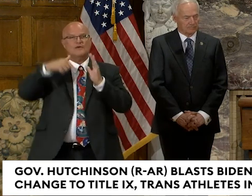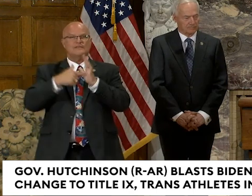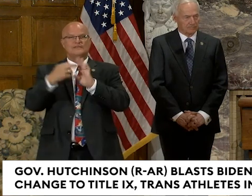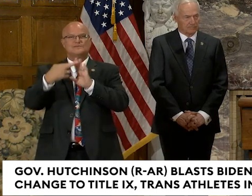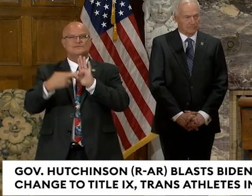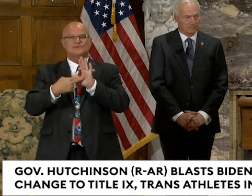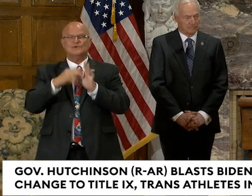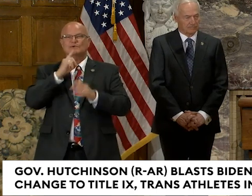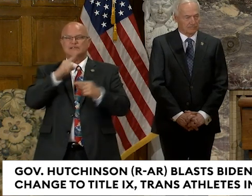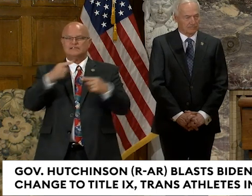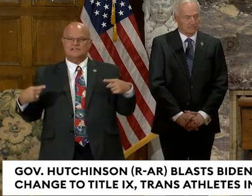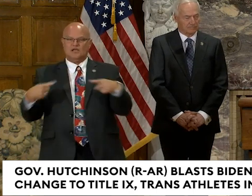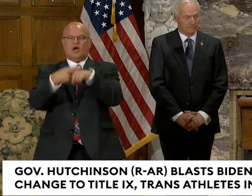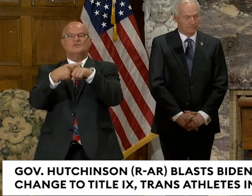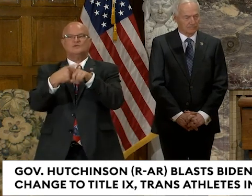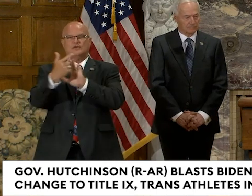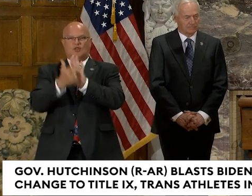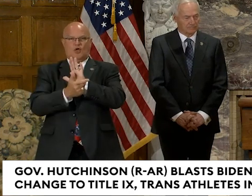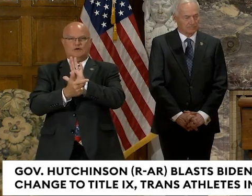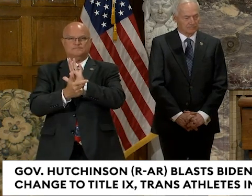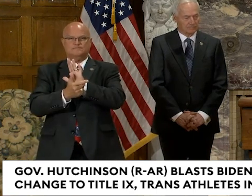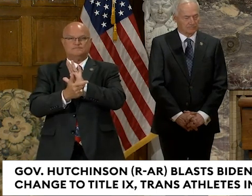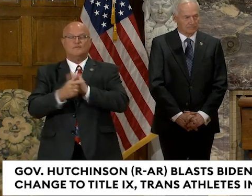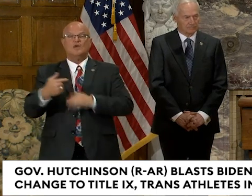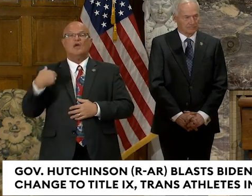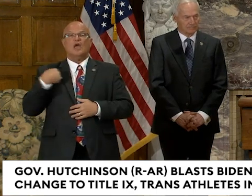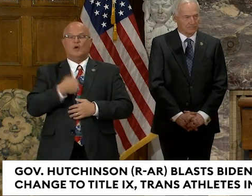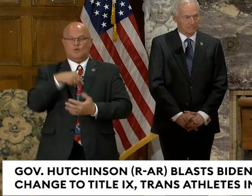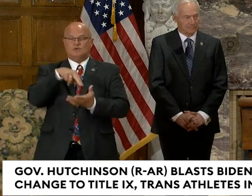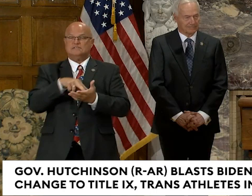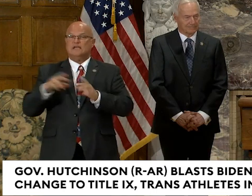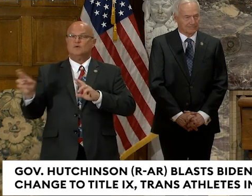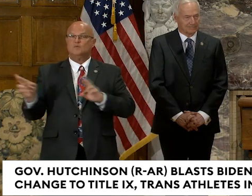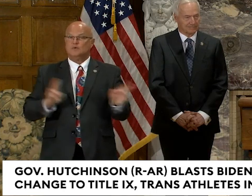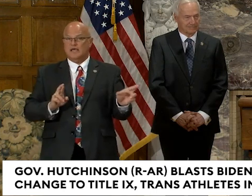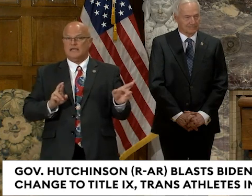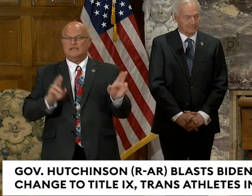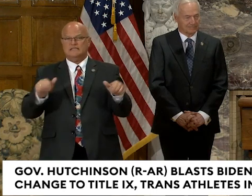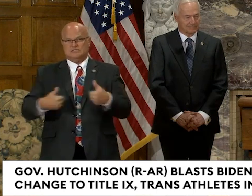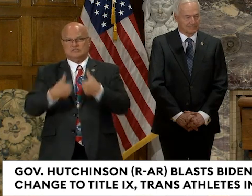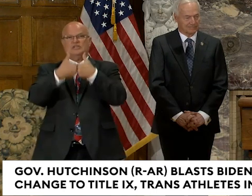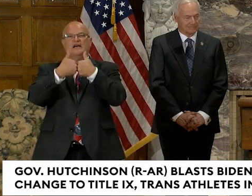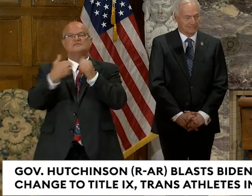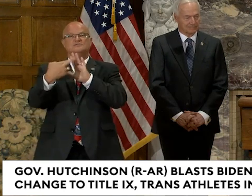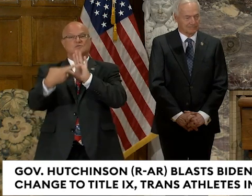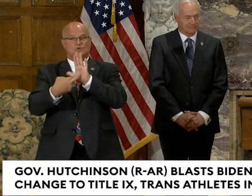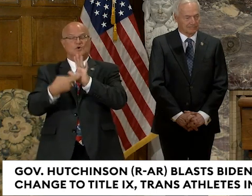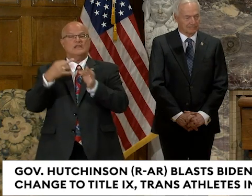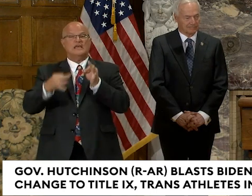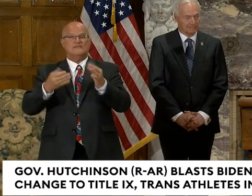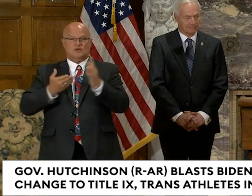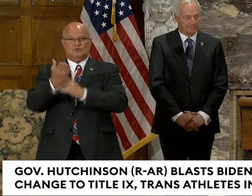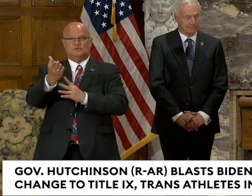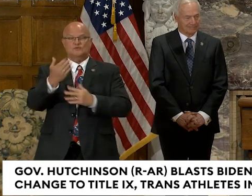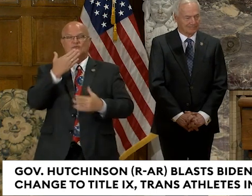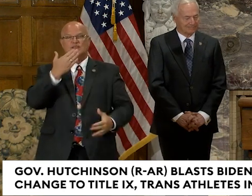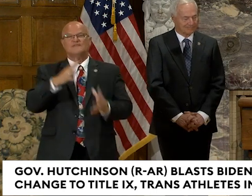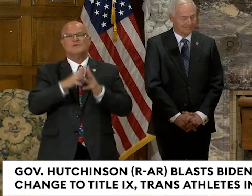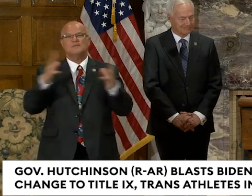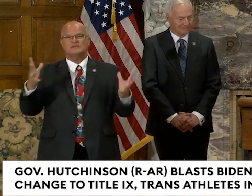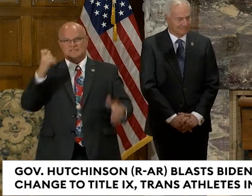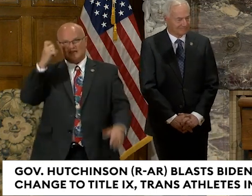this rule is contrary to law. And we stand ready and prepared to challenge this rule if it goes through. Thank